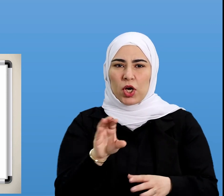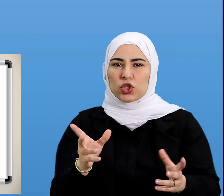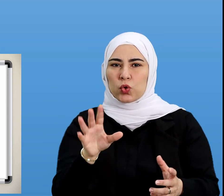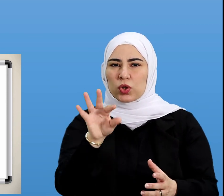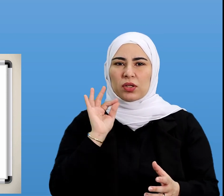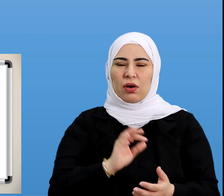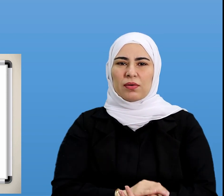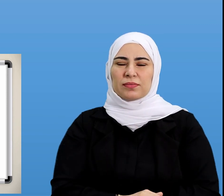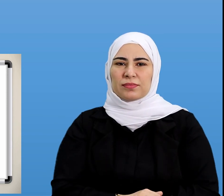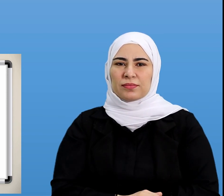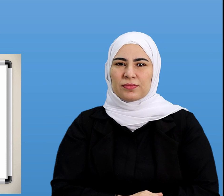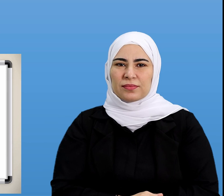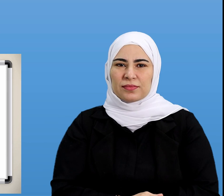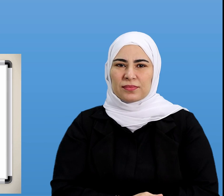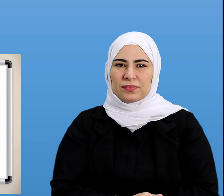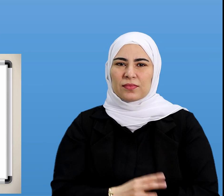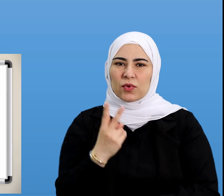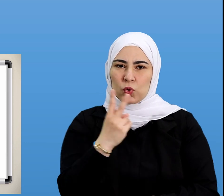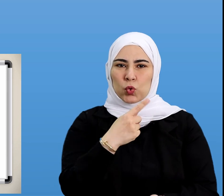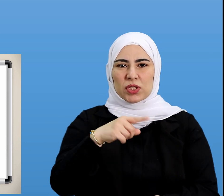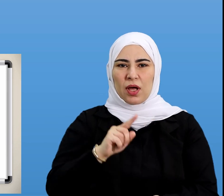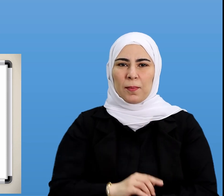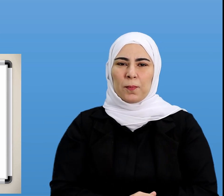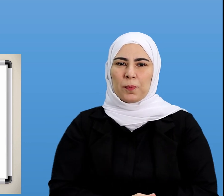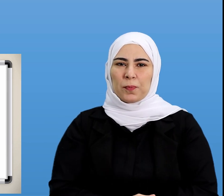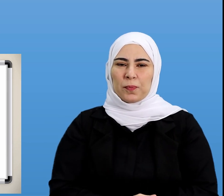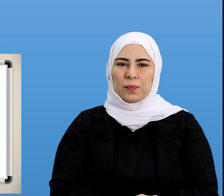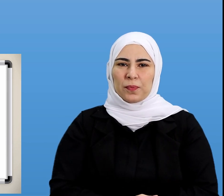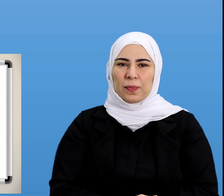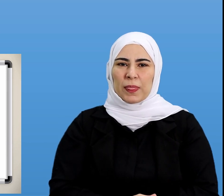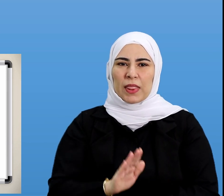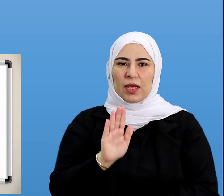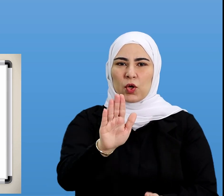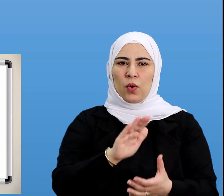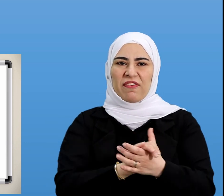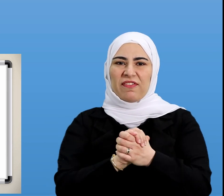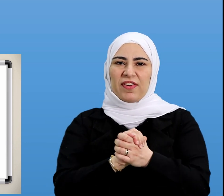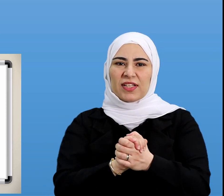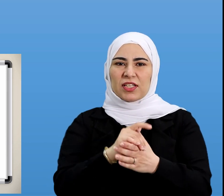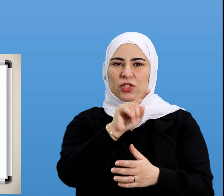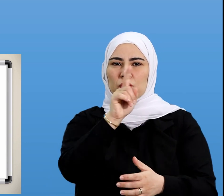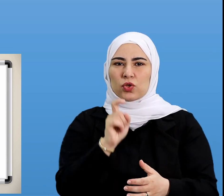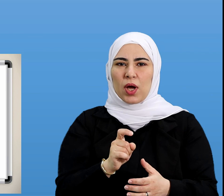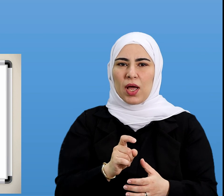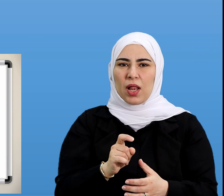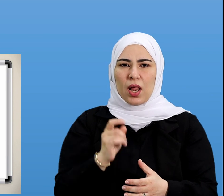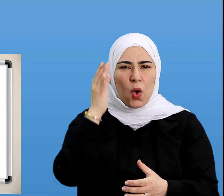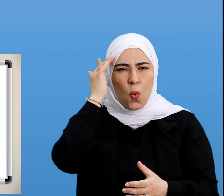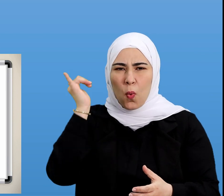friend asks you why you couldn't come to his birthday party. I am sorry, I couldn't come to your birthday